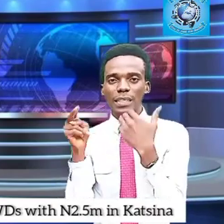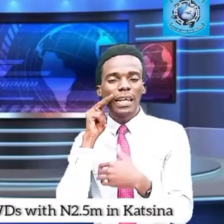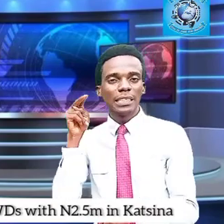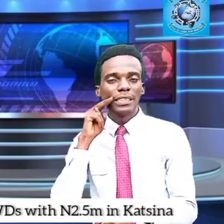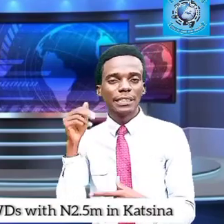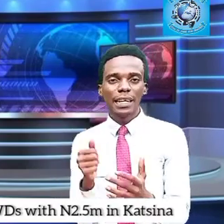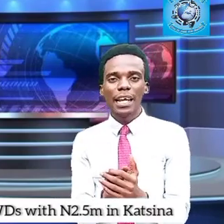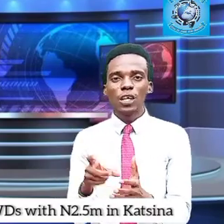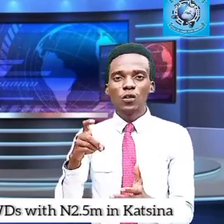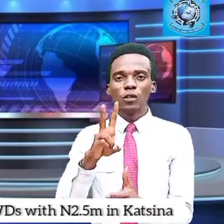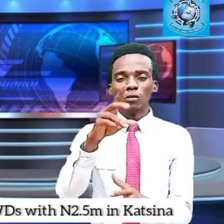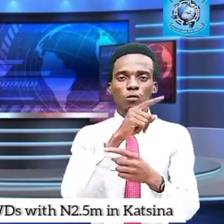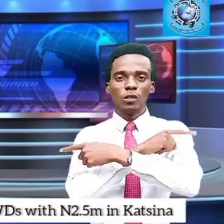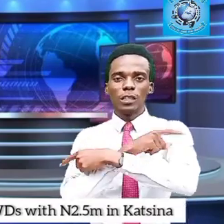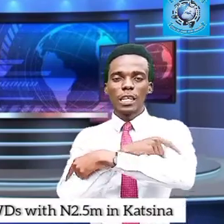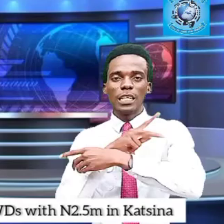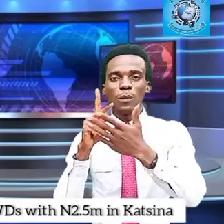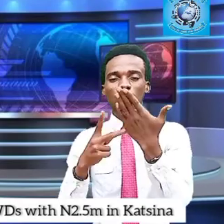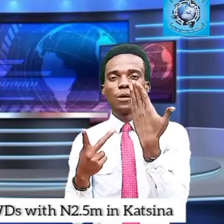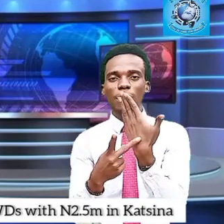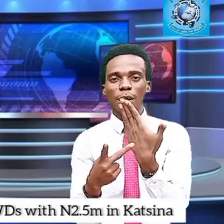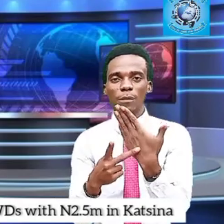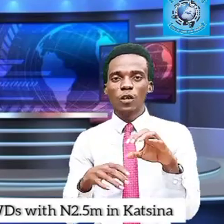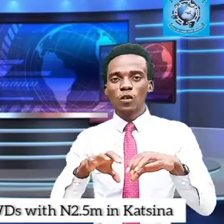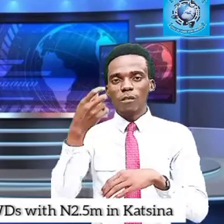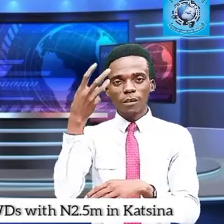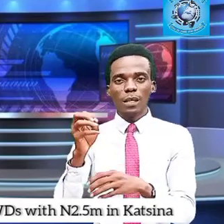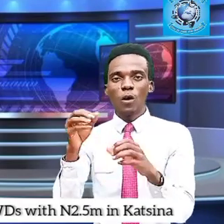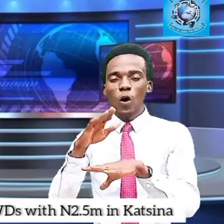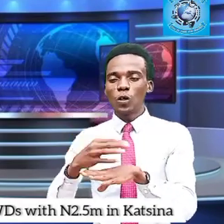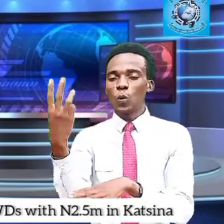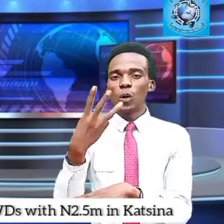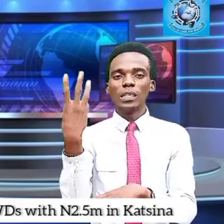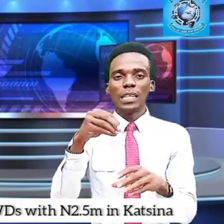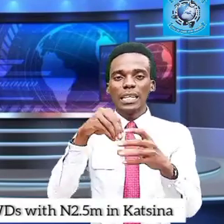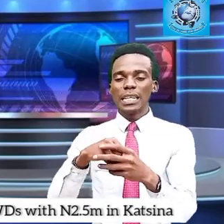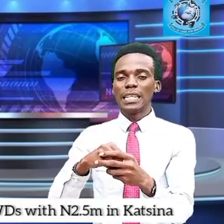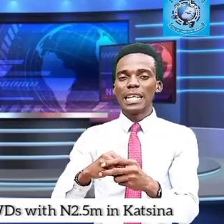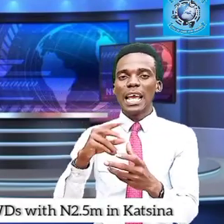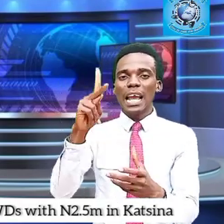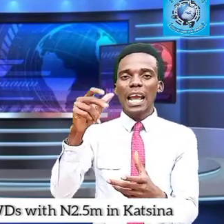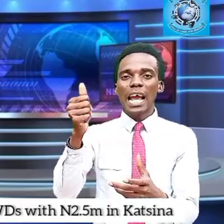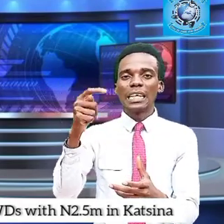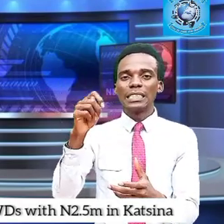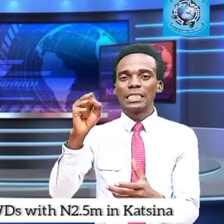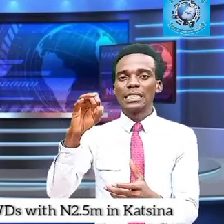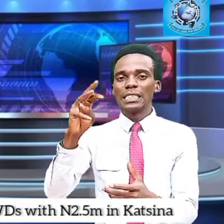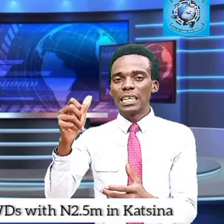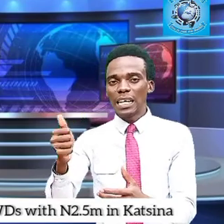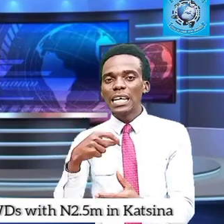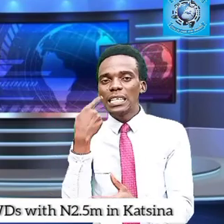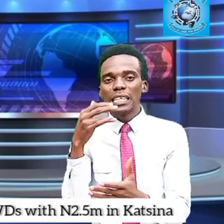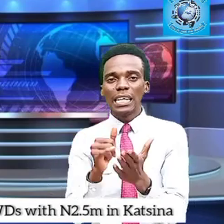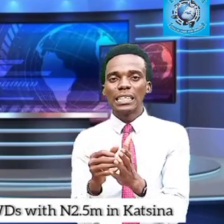workshop organized for them on Wednesday in Katsina, he said that each of the beneficiaries who were